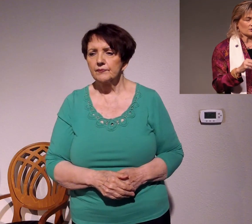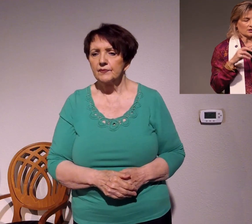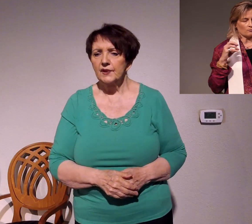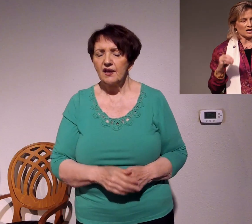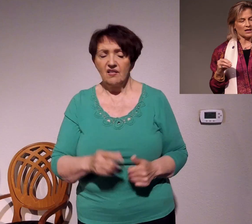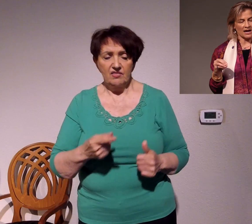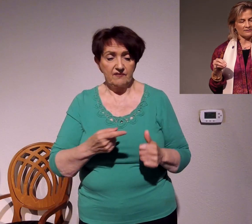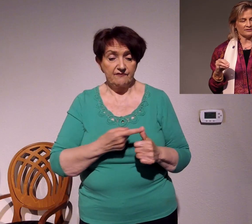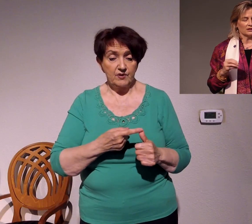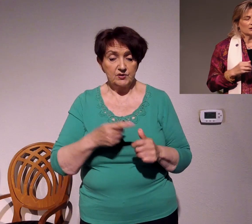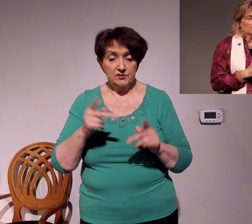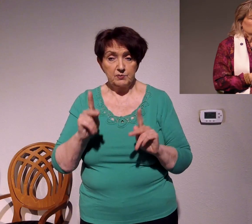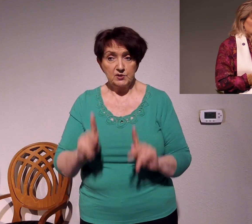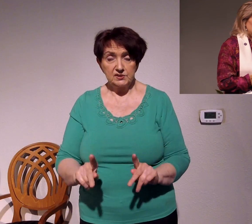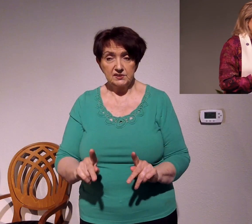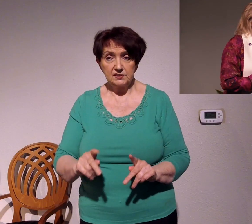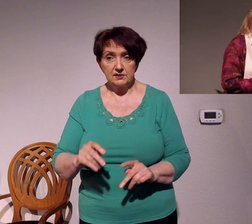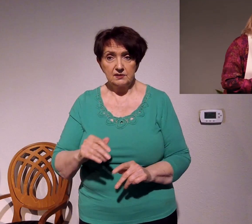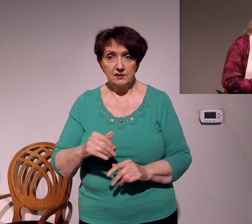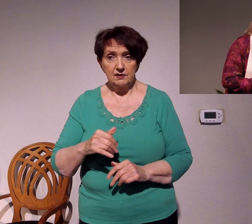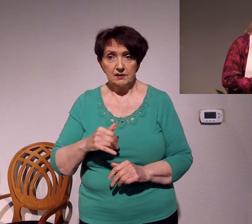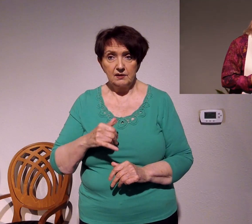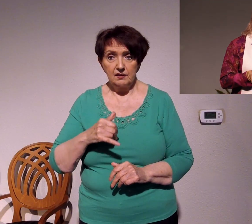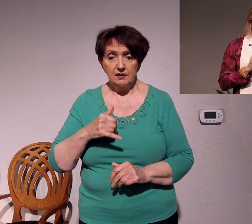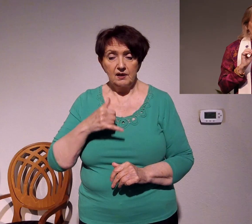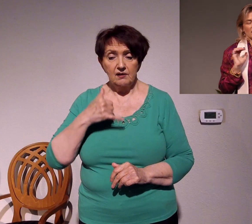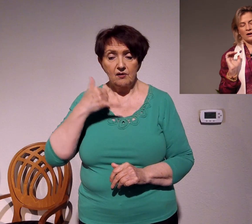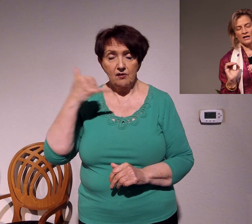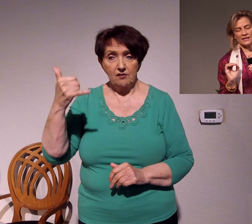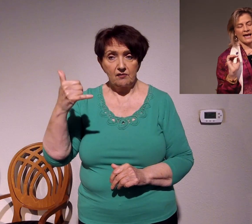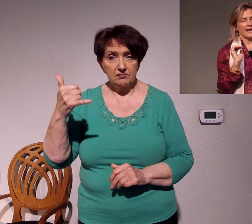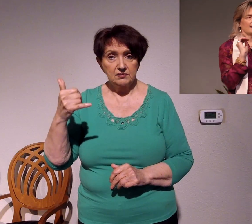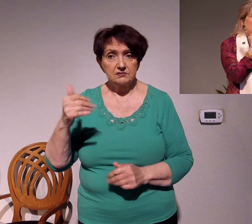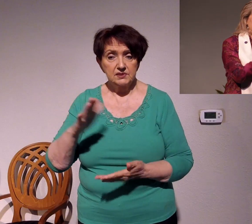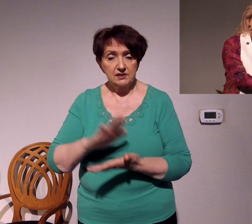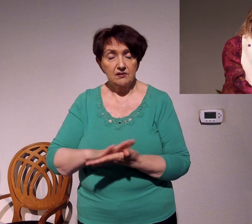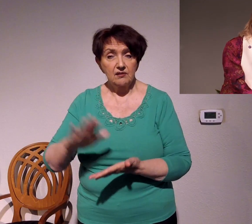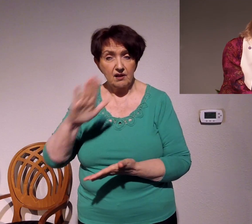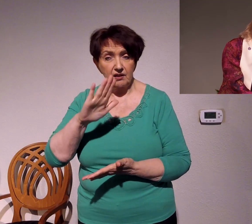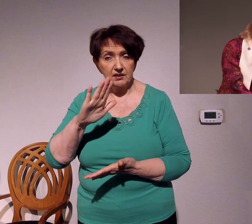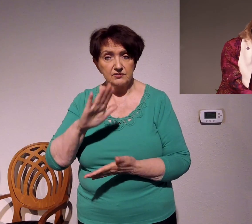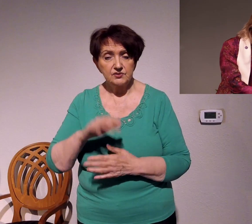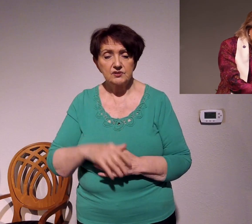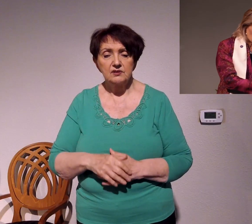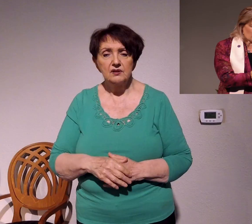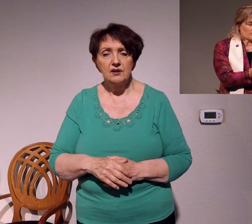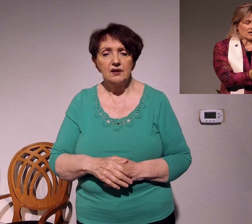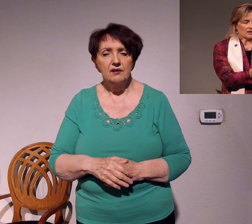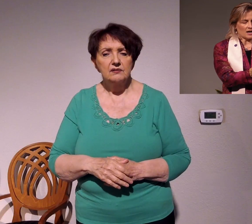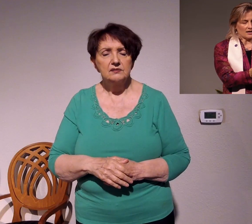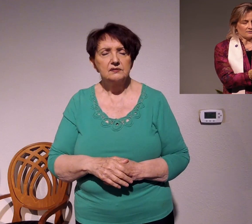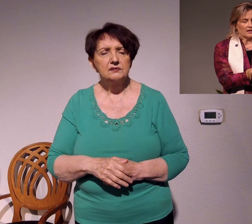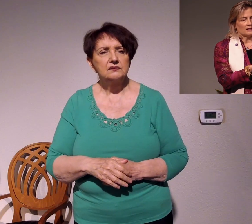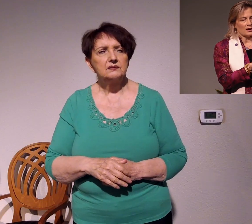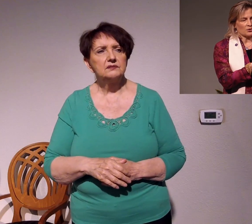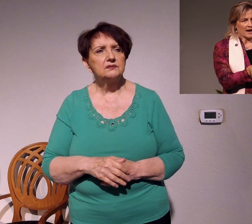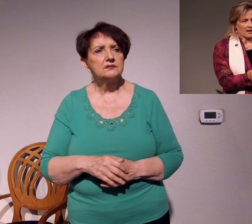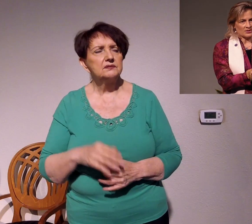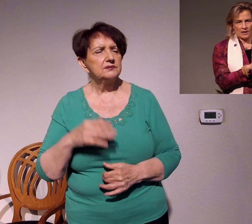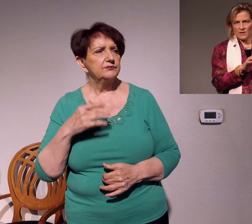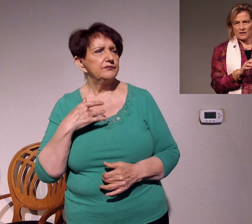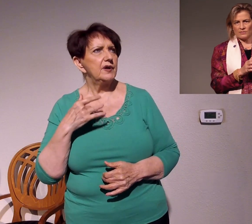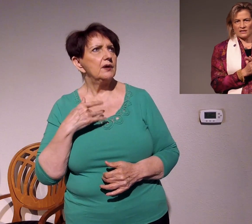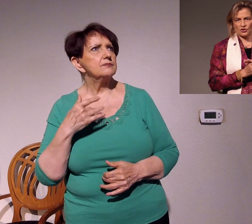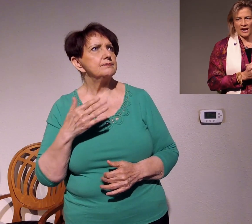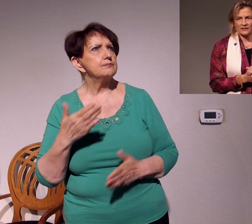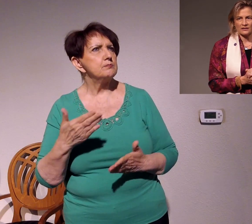person ever in my life in college, because I had an inkling for the first time in my life that